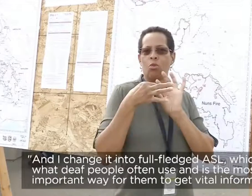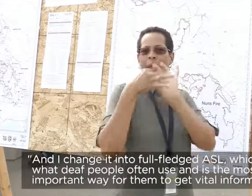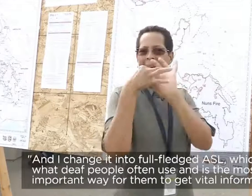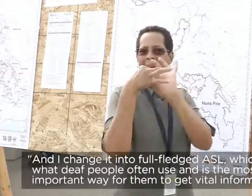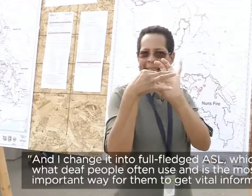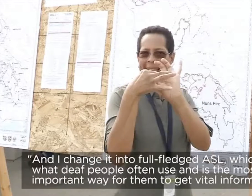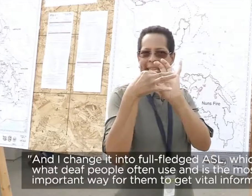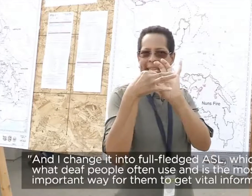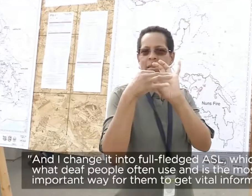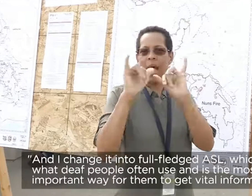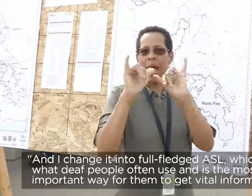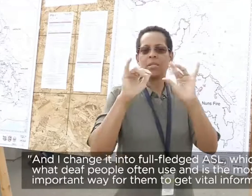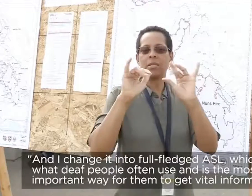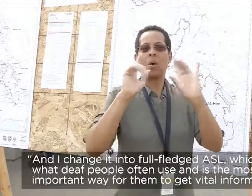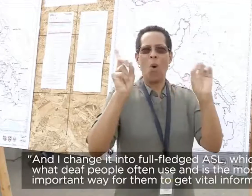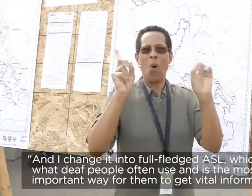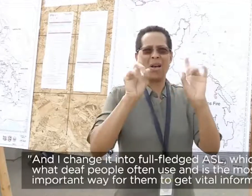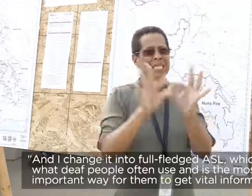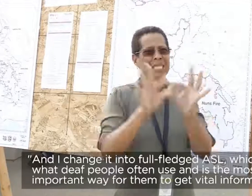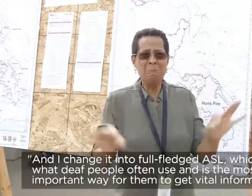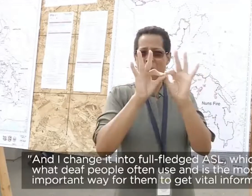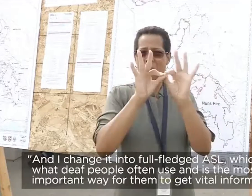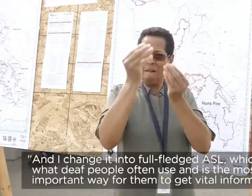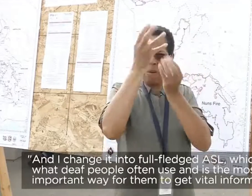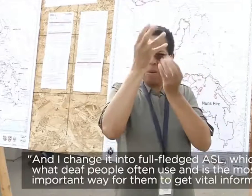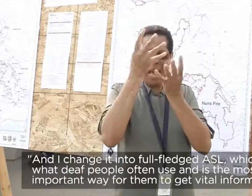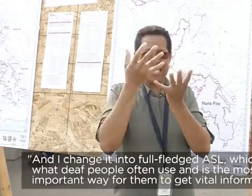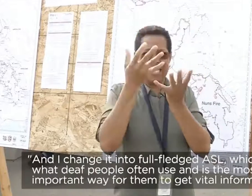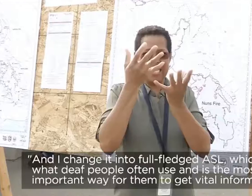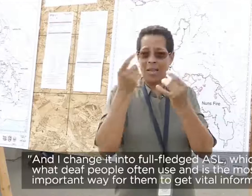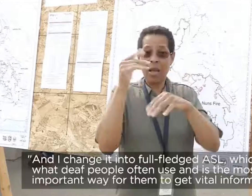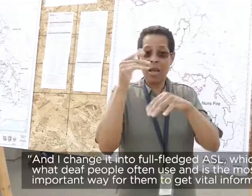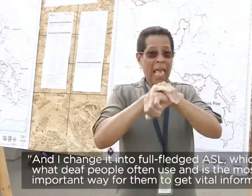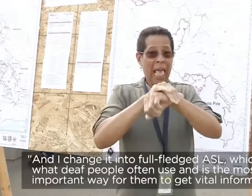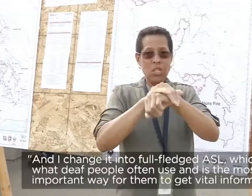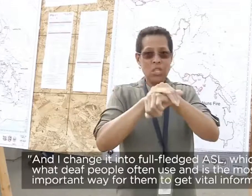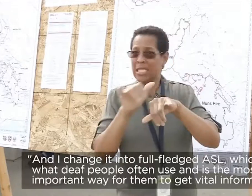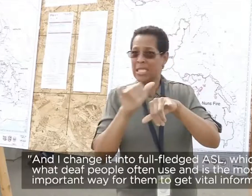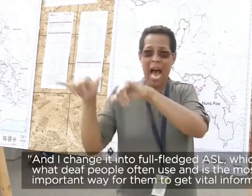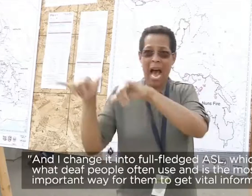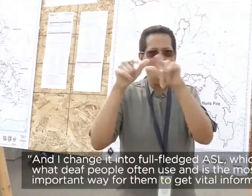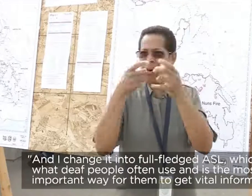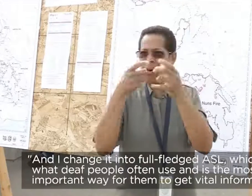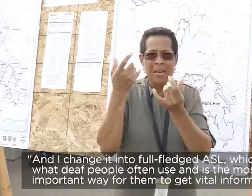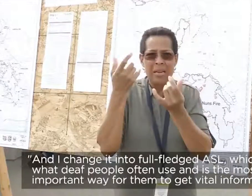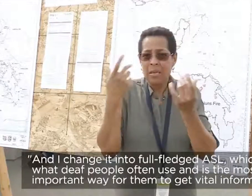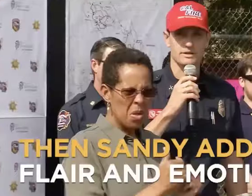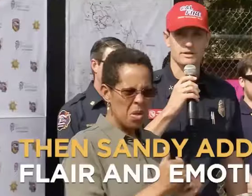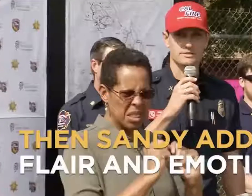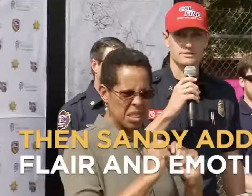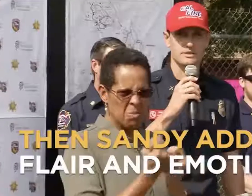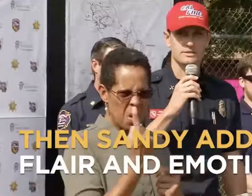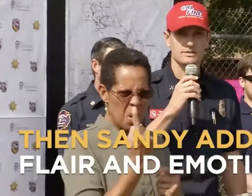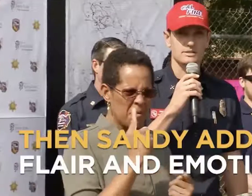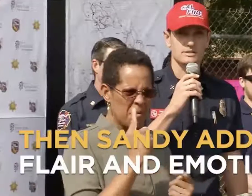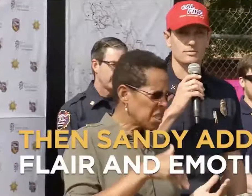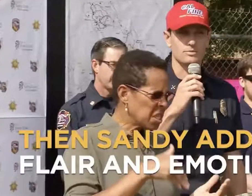into full-fledged ASL, which is what deaf people often use and is the most important way for them to get vital information.